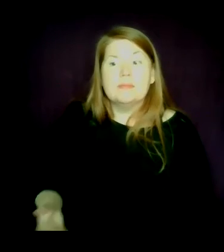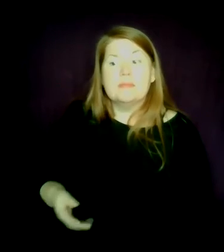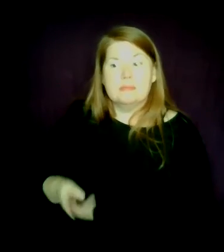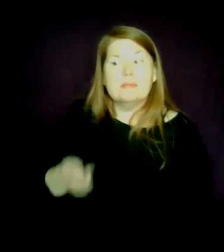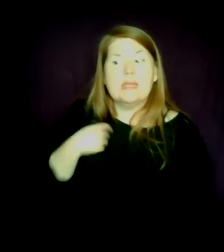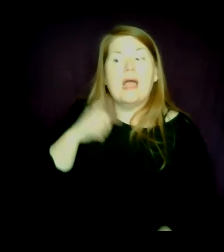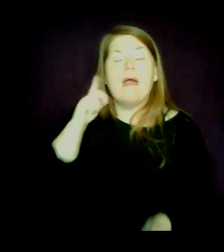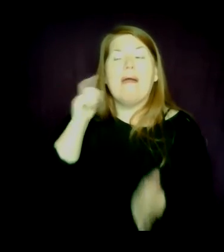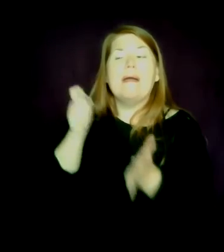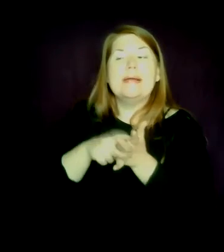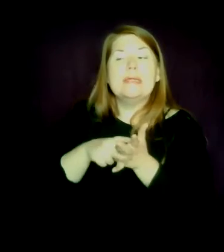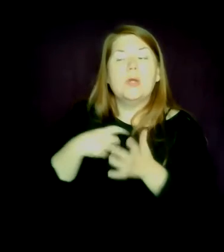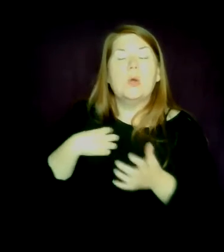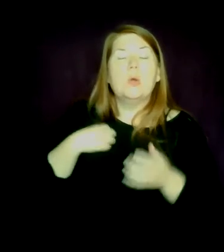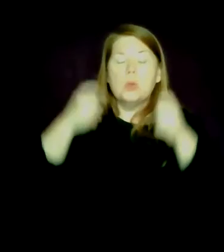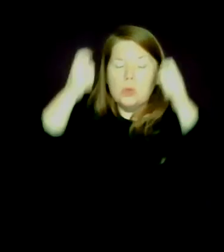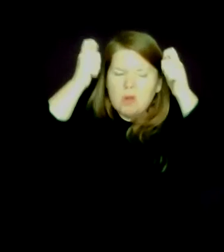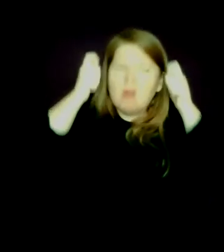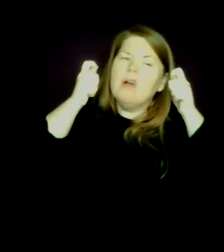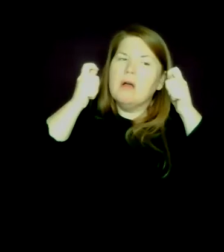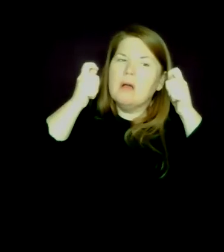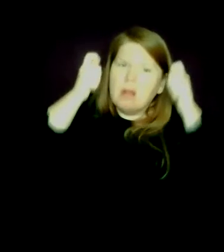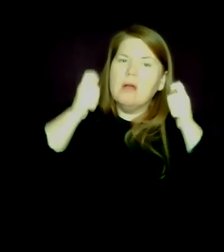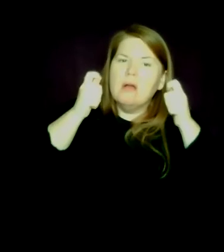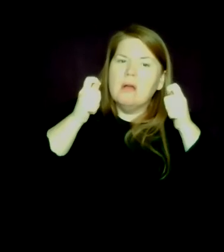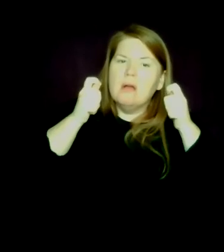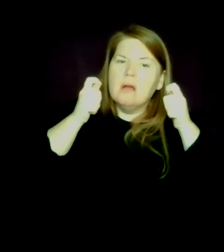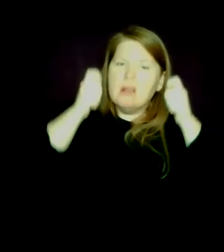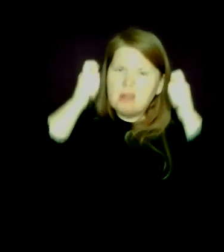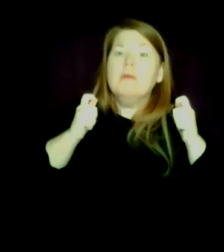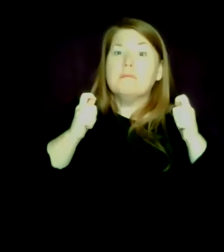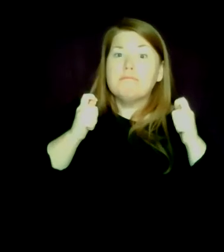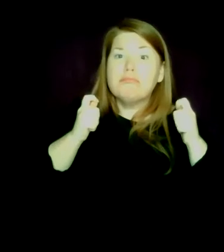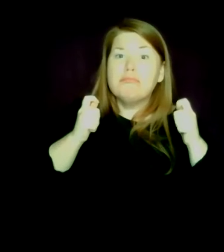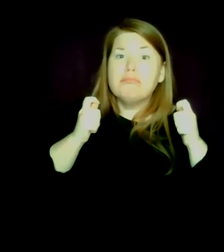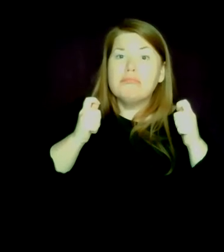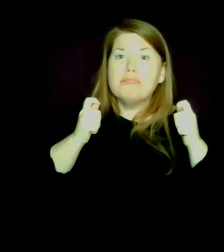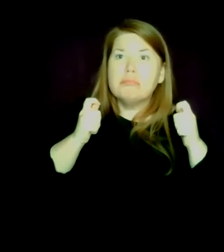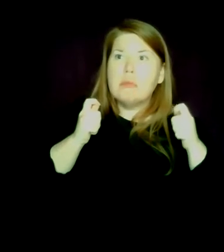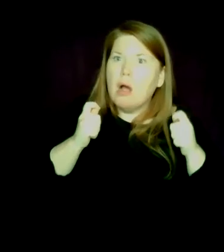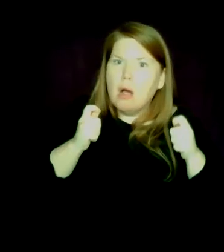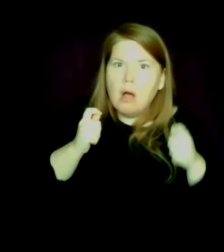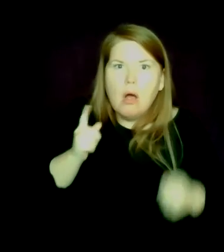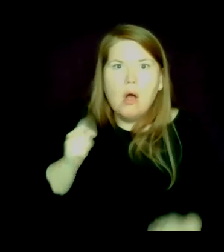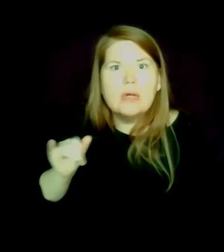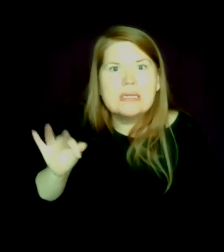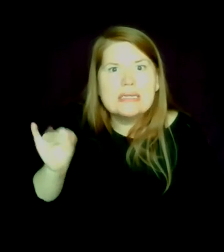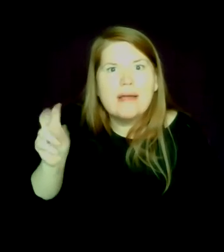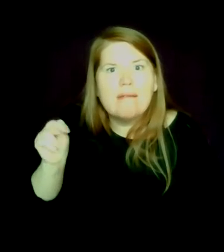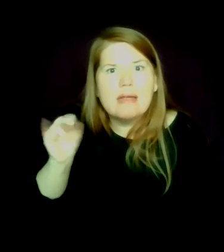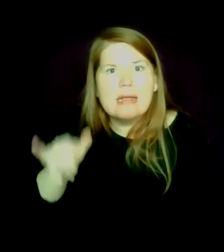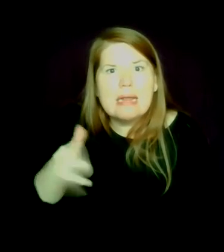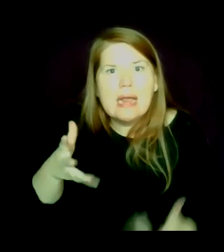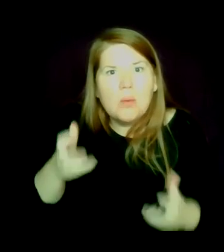helps her, and after a minute, her little head pops up from the smock. She wants braids just like Shauna did on her